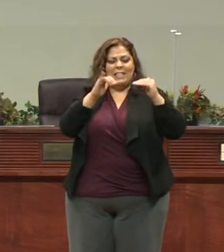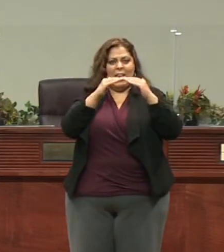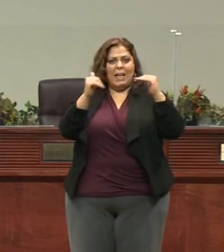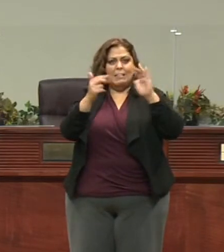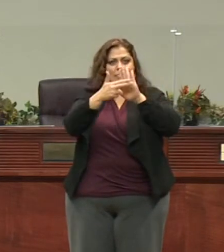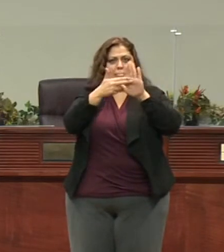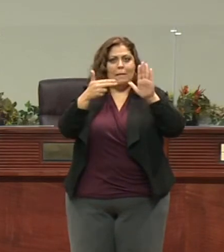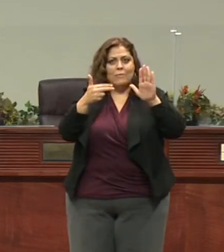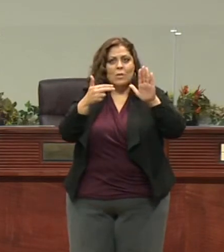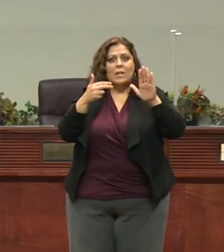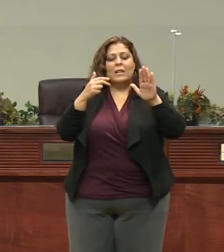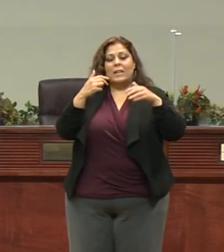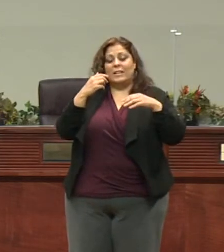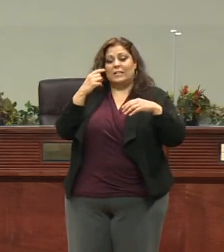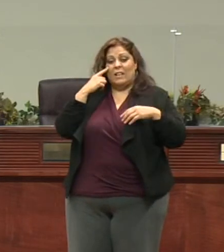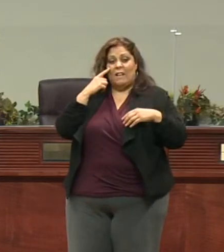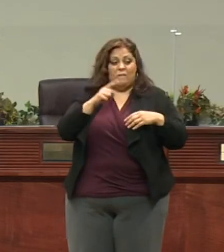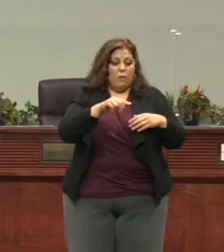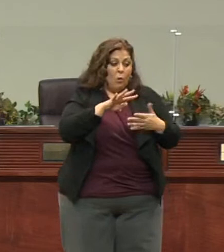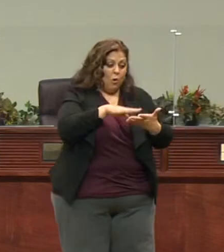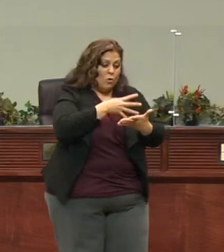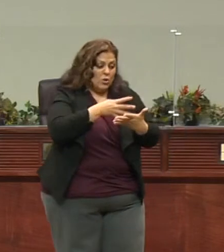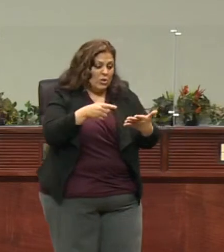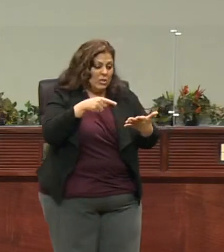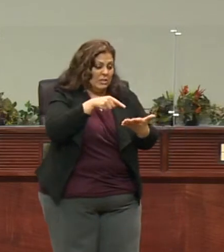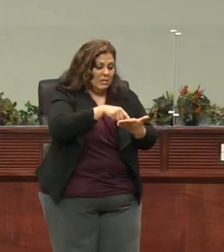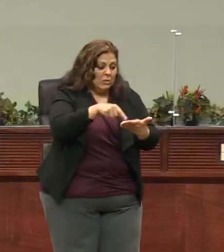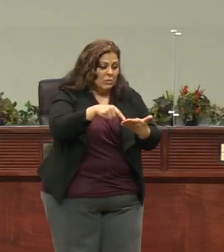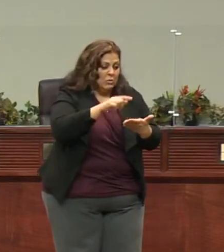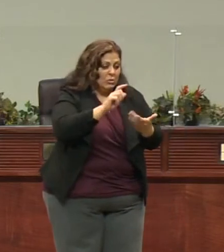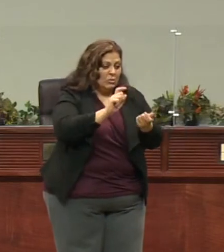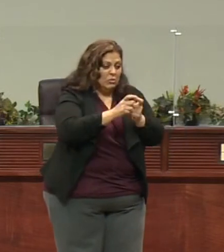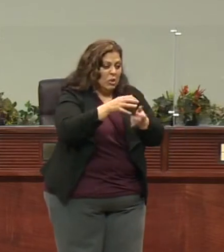that extra capacity so we can continue to